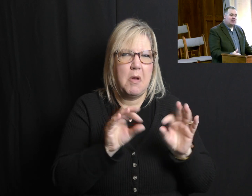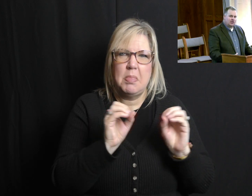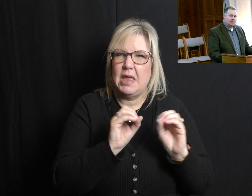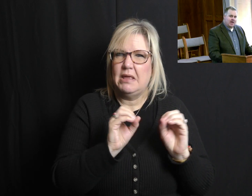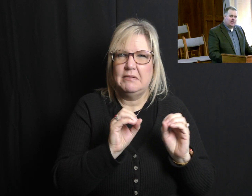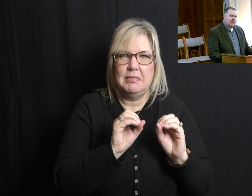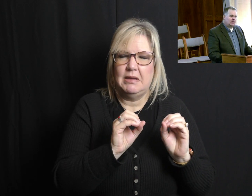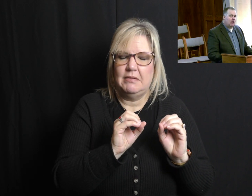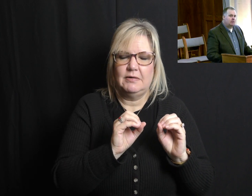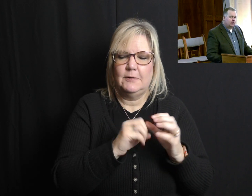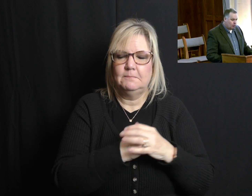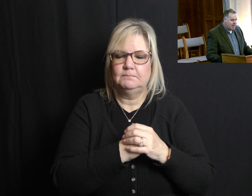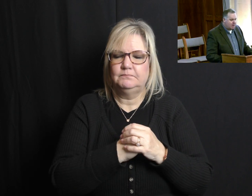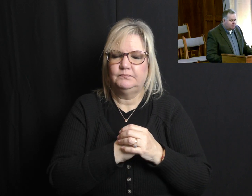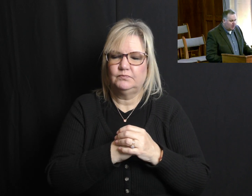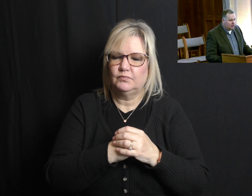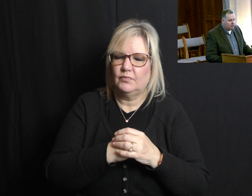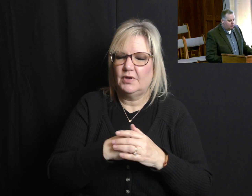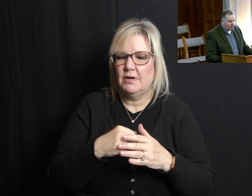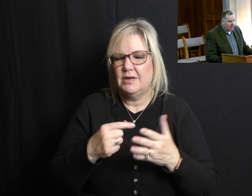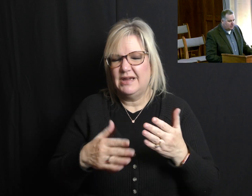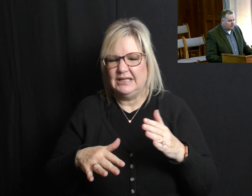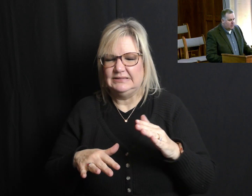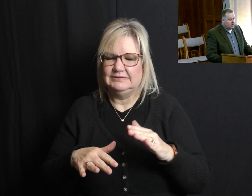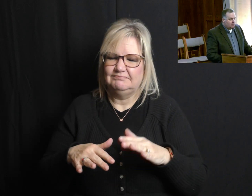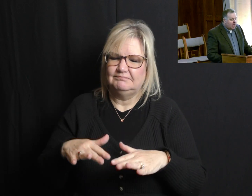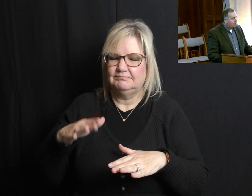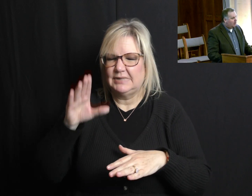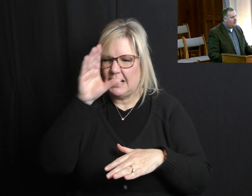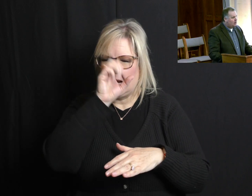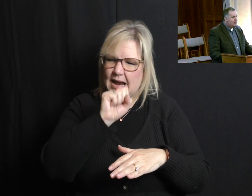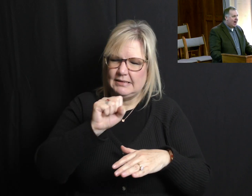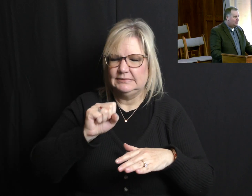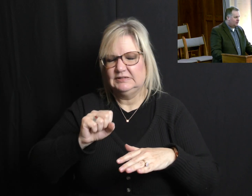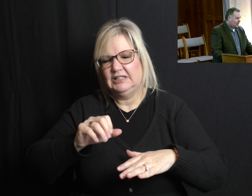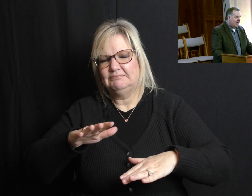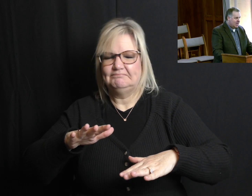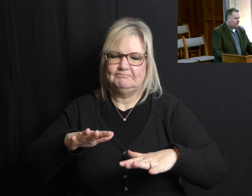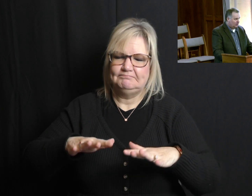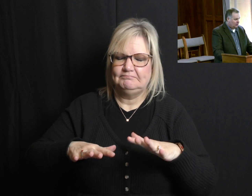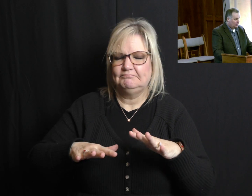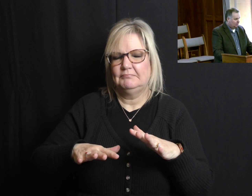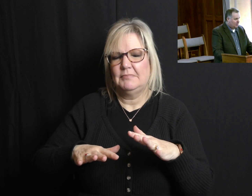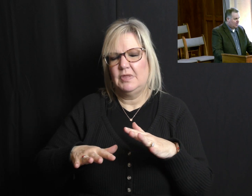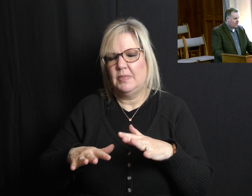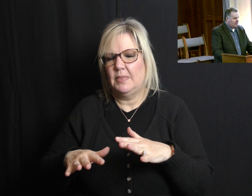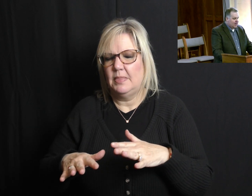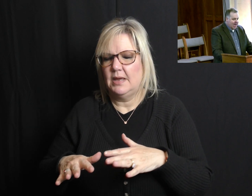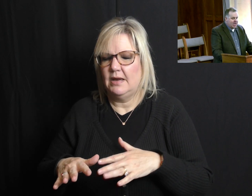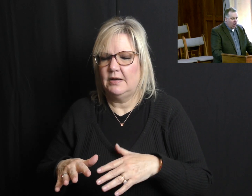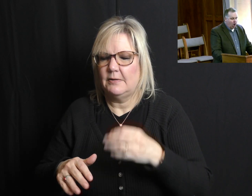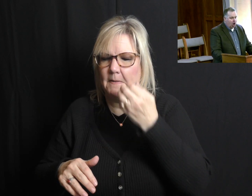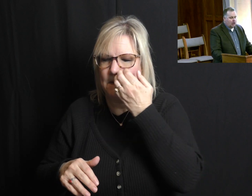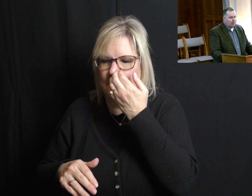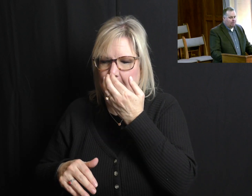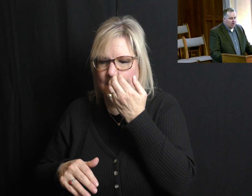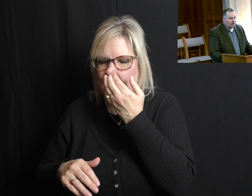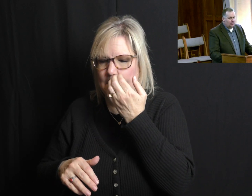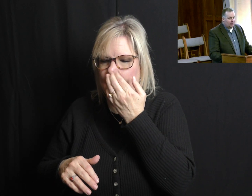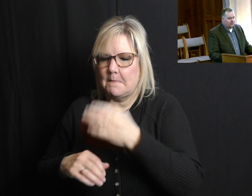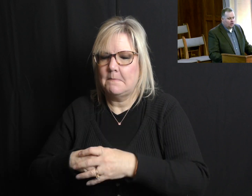is estimated that some 3 million plus people in the United States, they